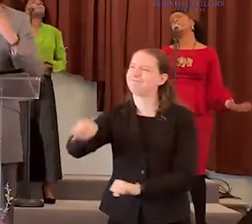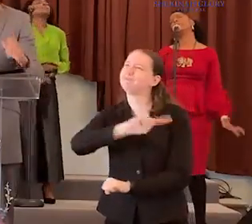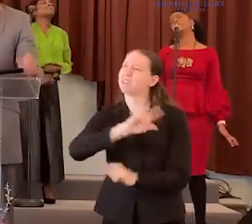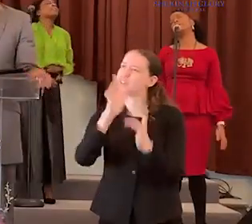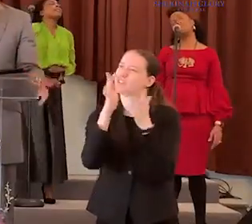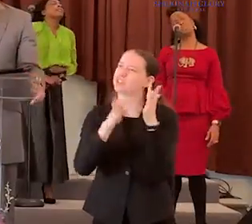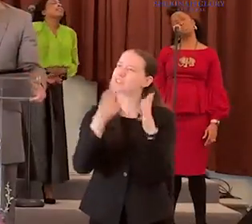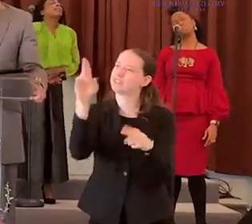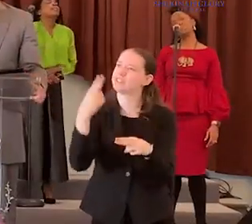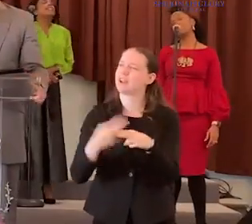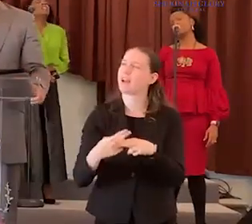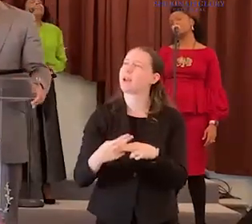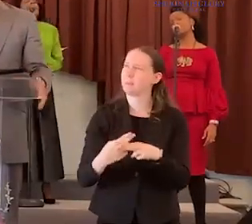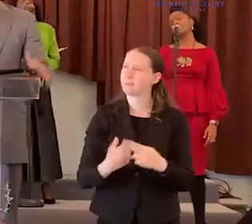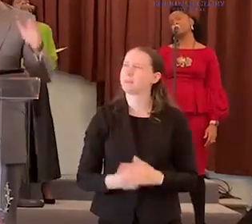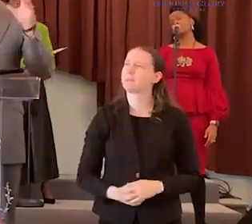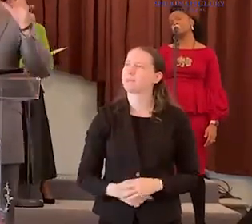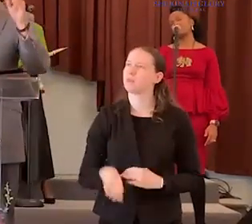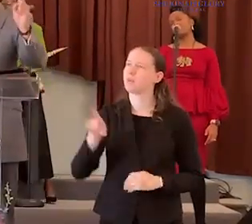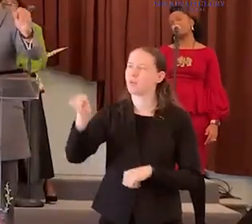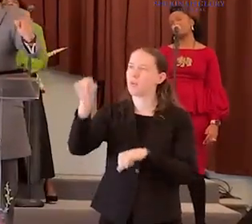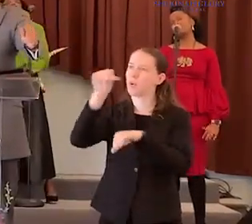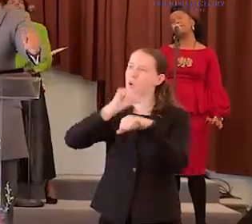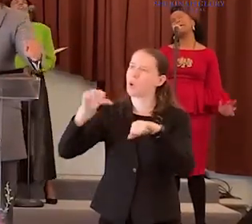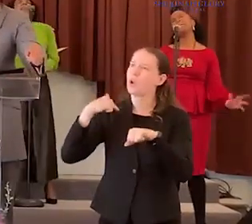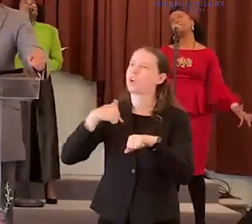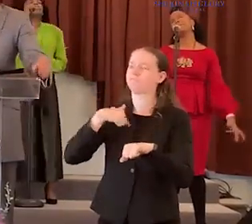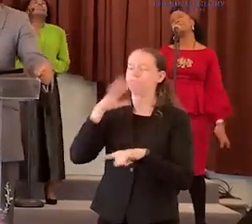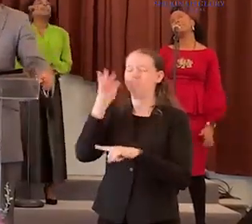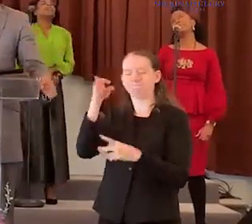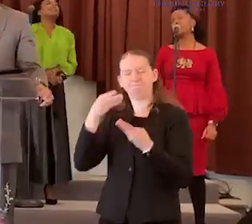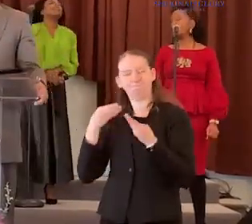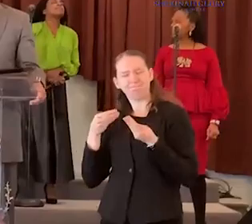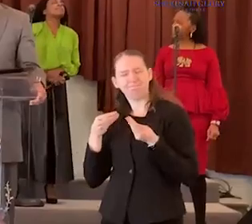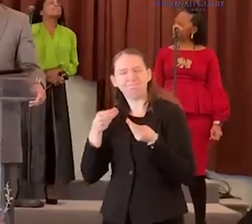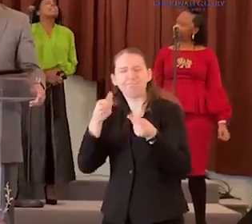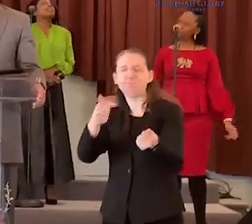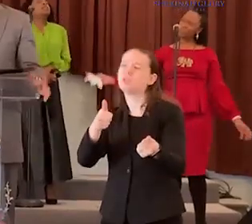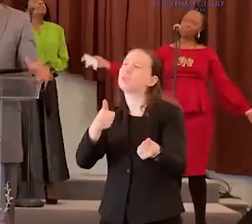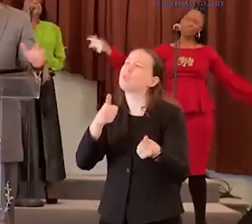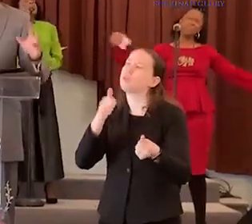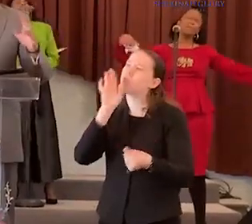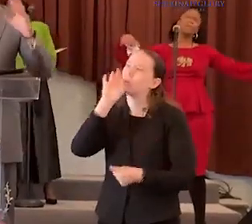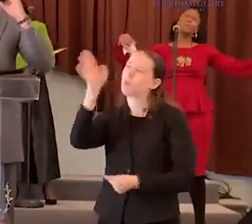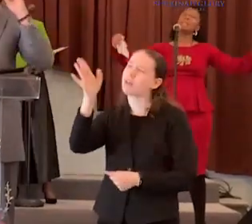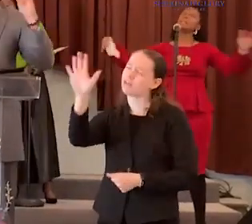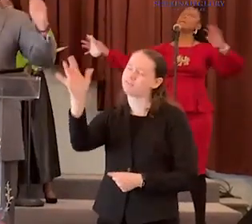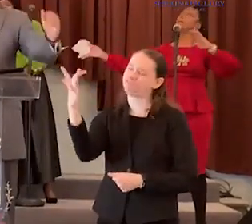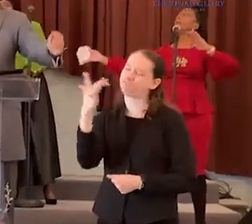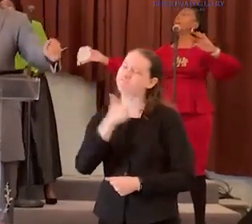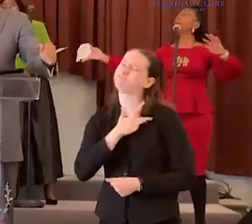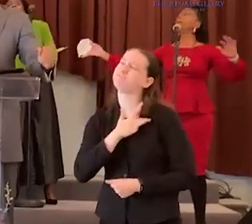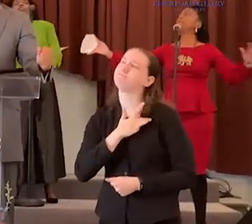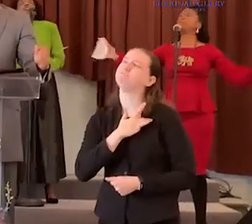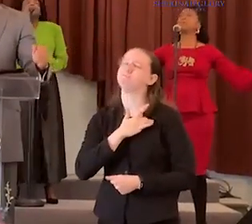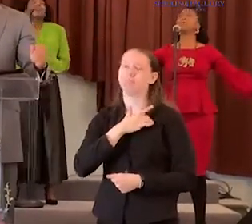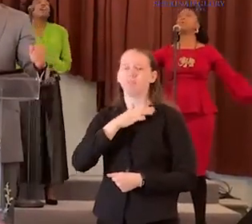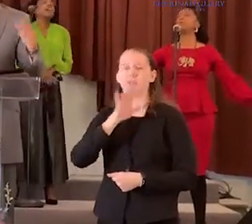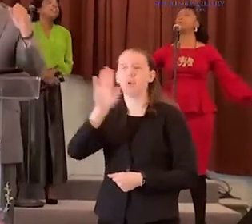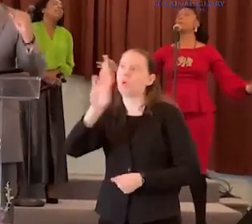of Jesus. Send Your thoughts that makes preaching easy. Send Your power, oh God, that will unstop their